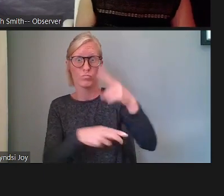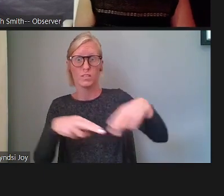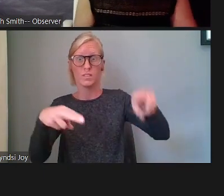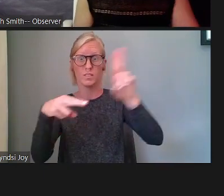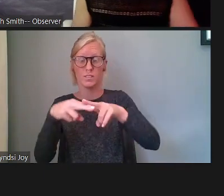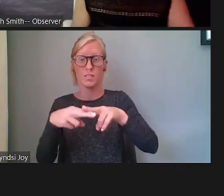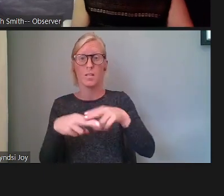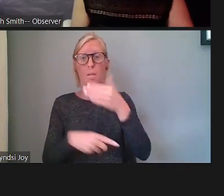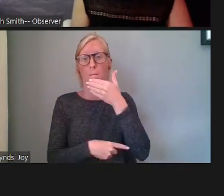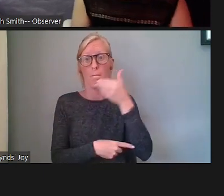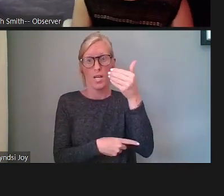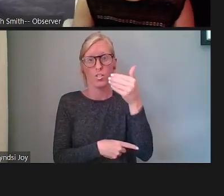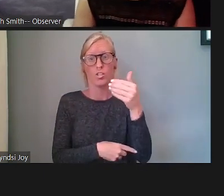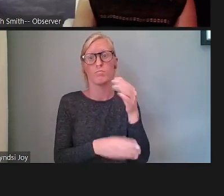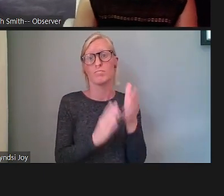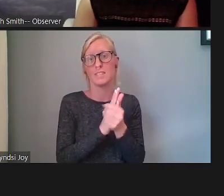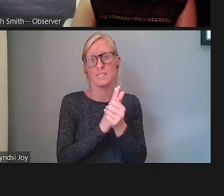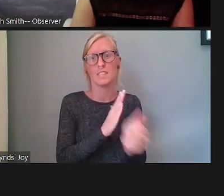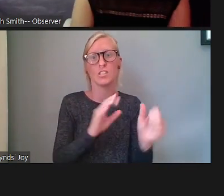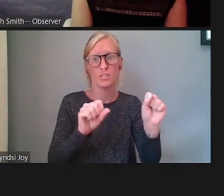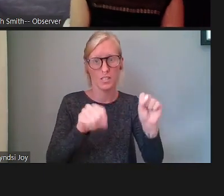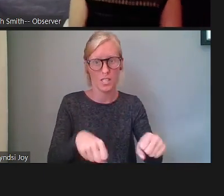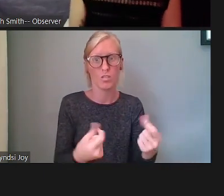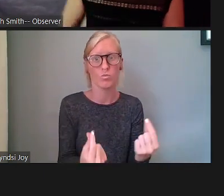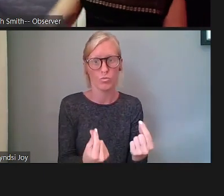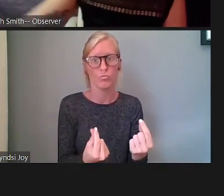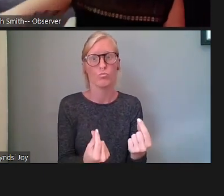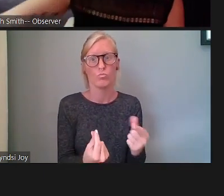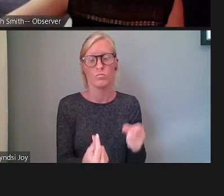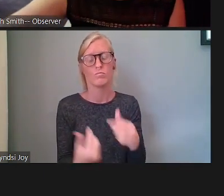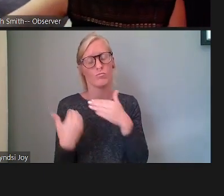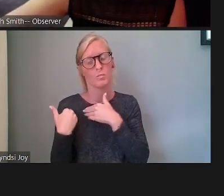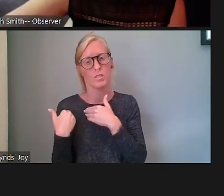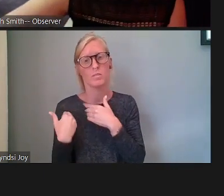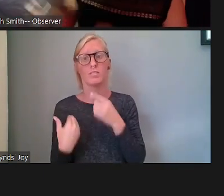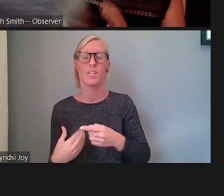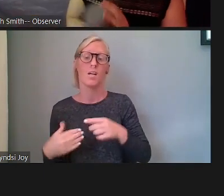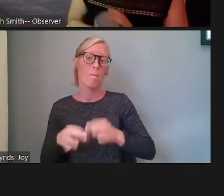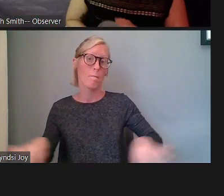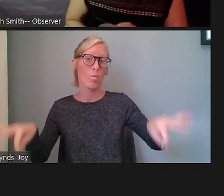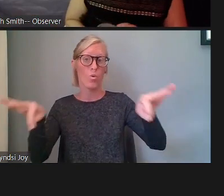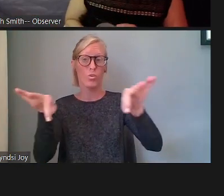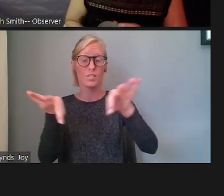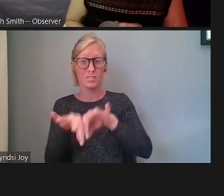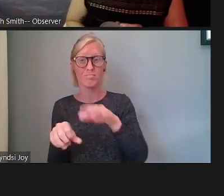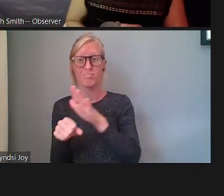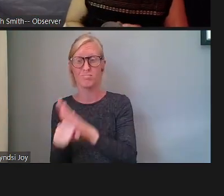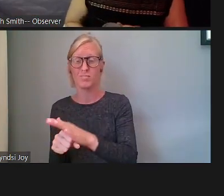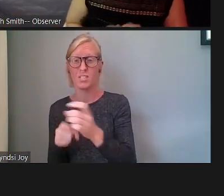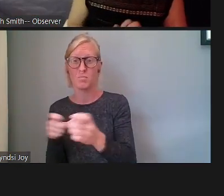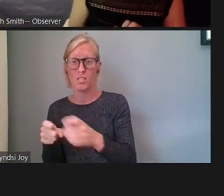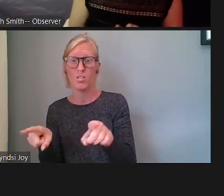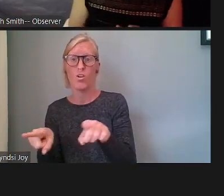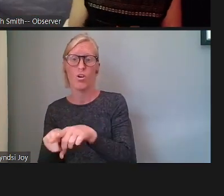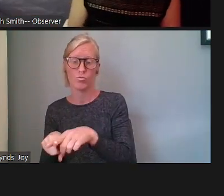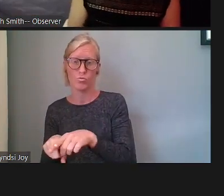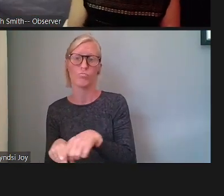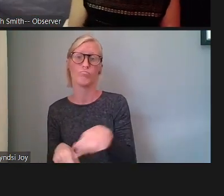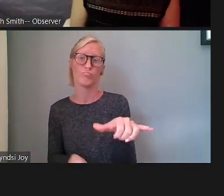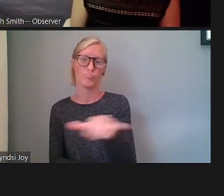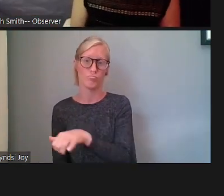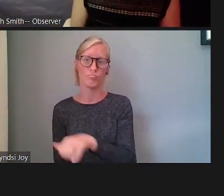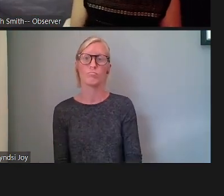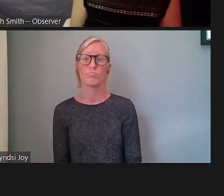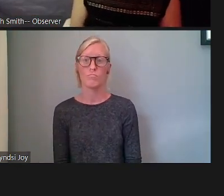you will have to be able to do your job. So it is important to think about stress management as well. So again, the